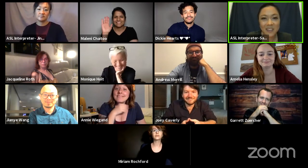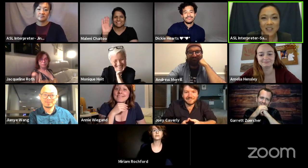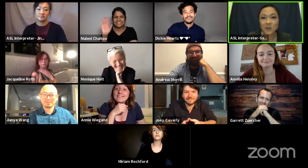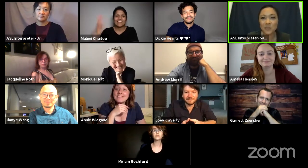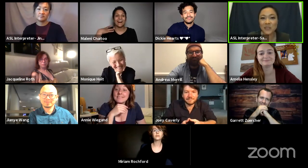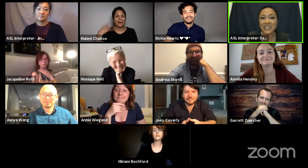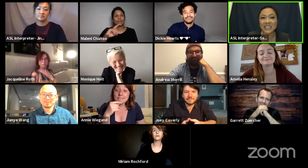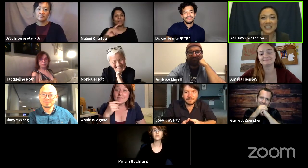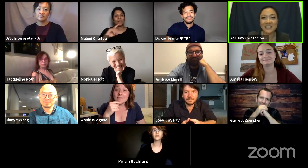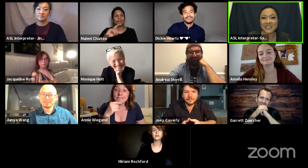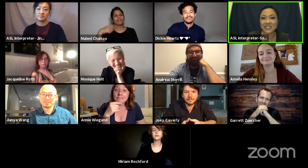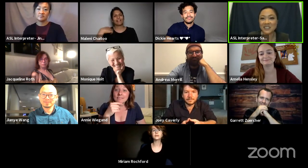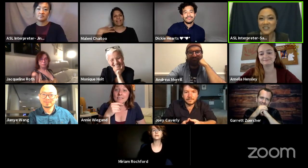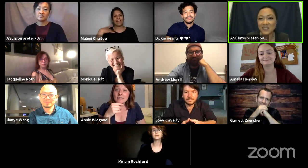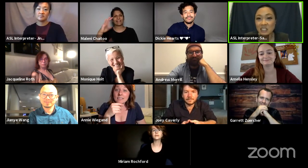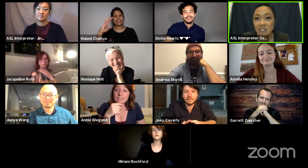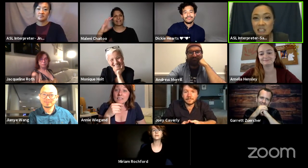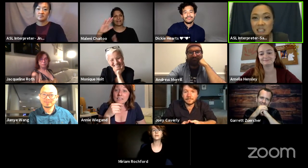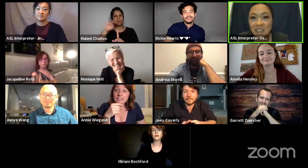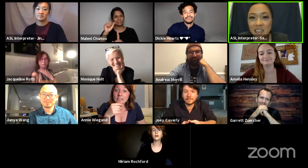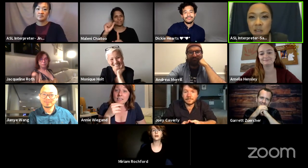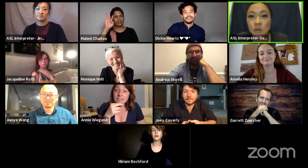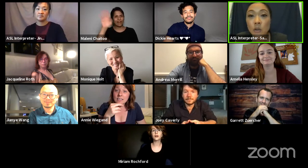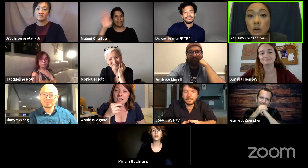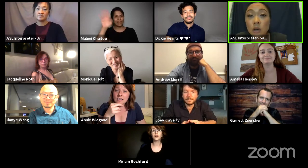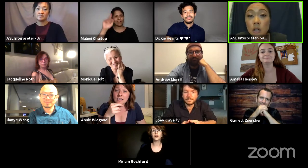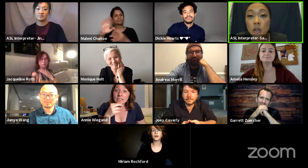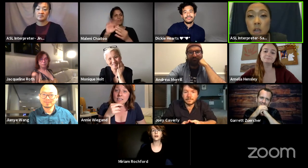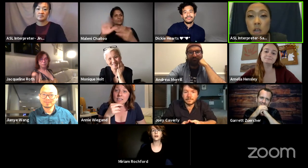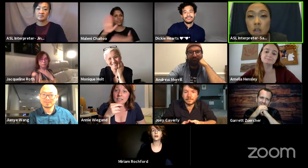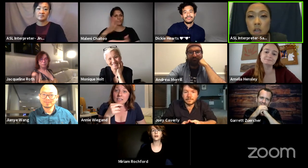Oh, Maleni has her hand up. Yeah, and